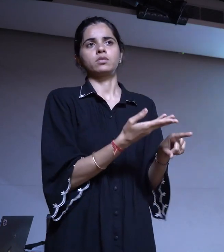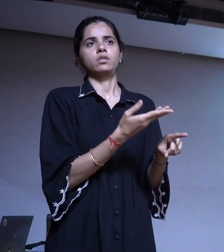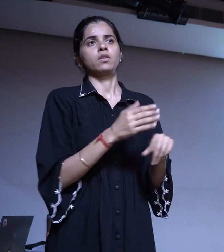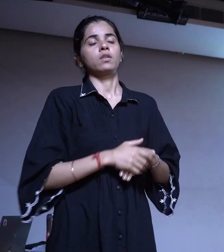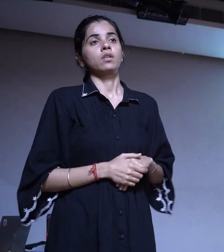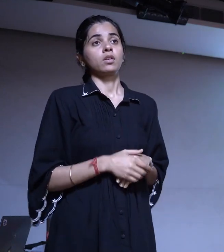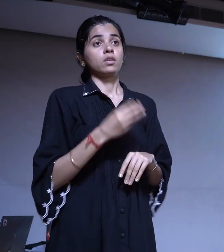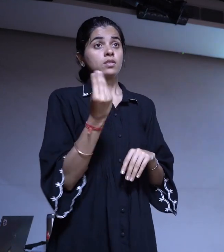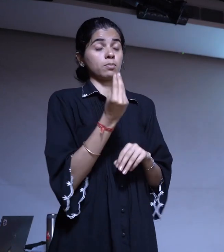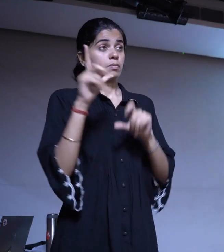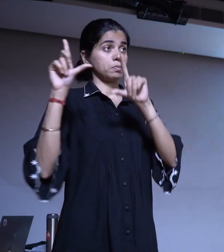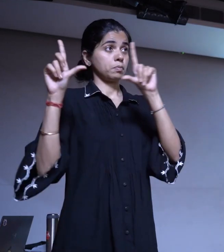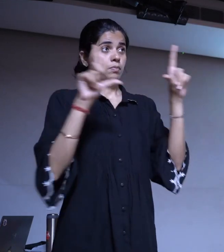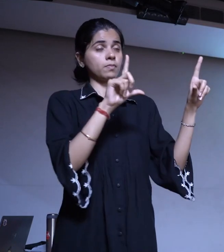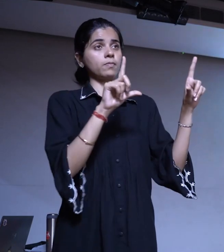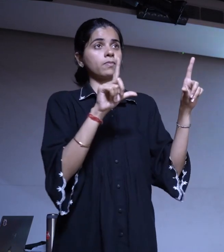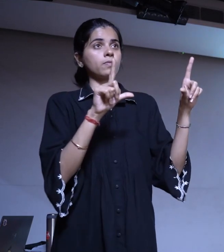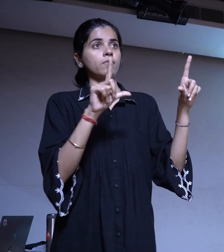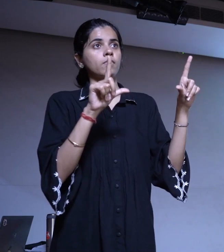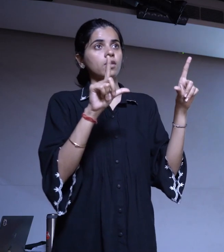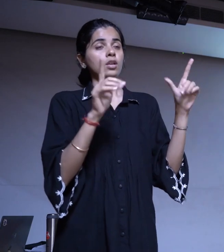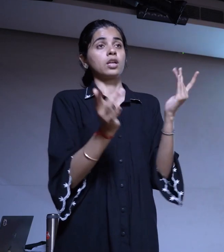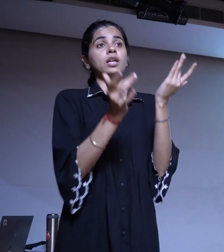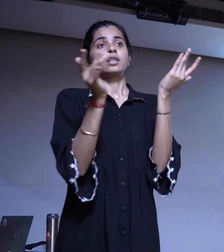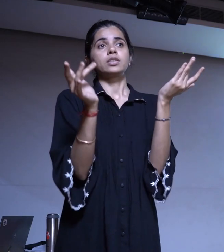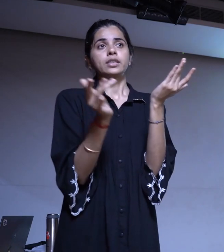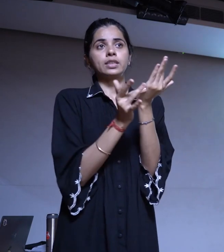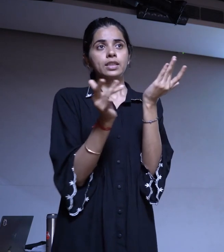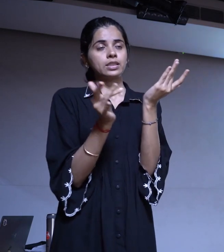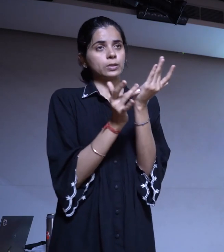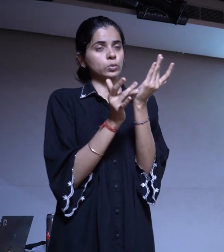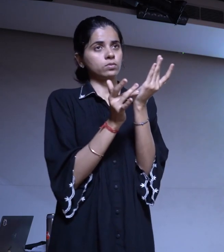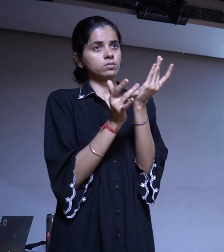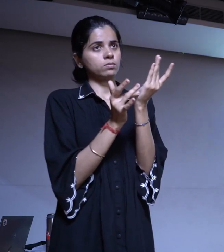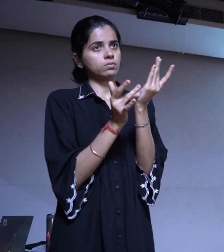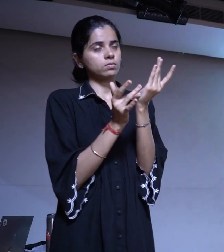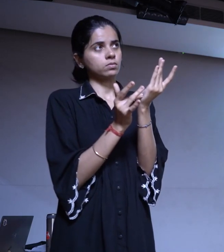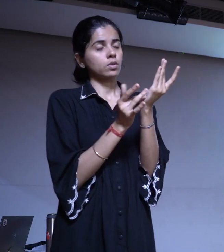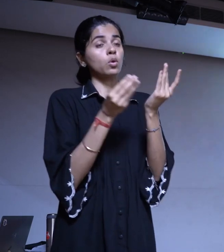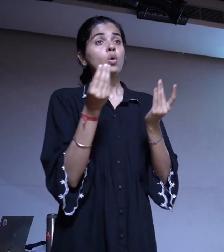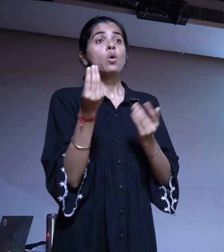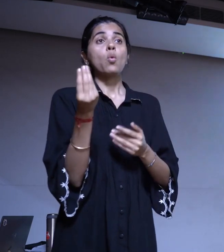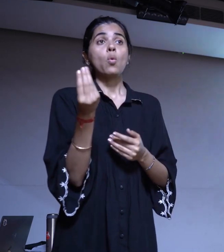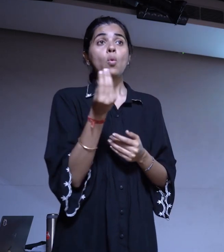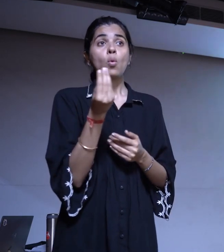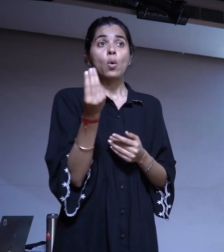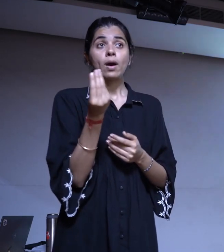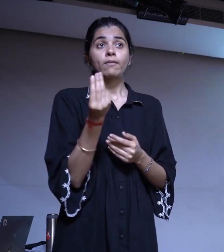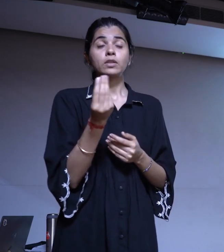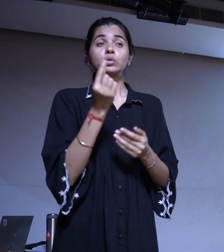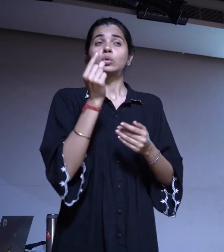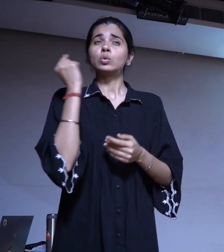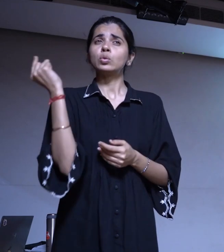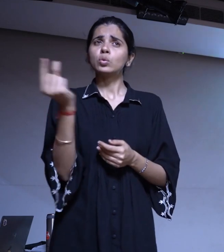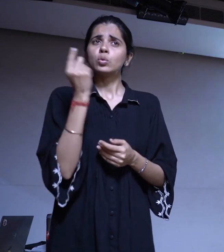um these are some more aspects that are La out it's technology enabled and one of the things that we found most useful has